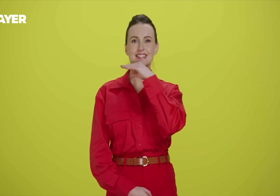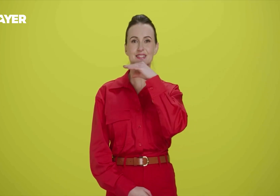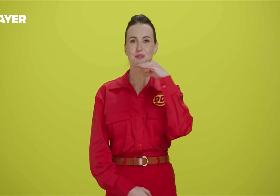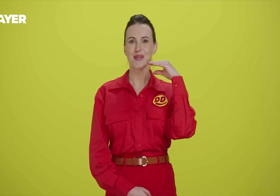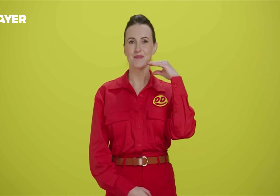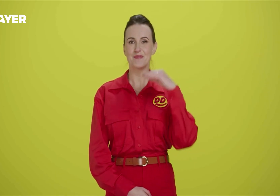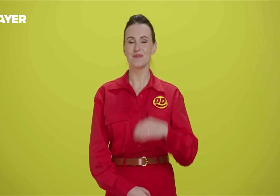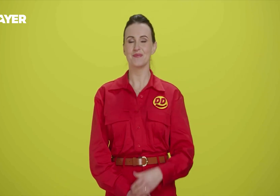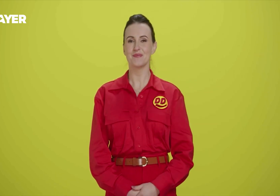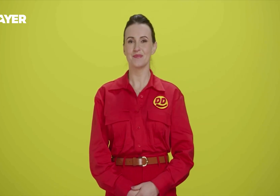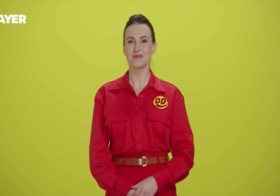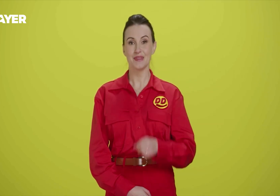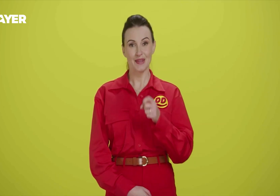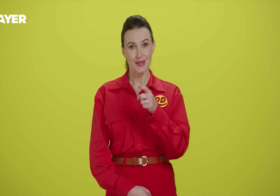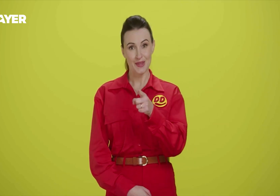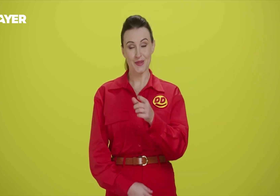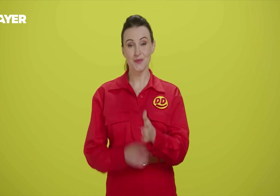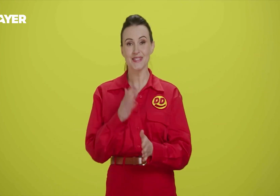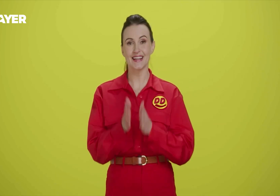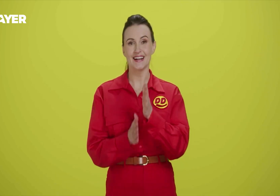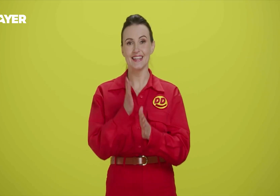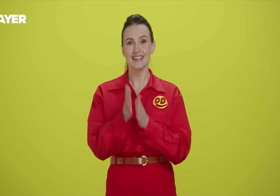Ice cream. U sign.